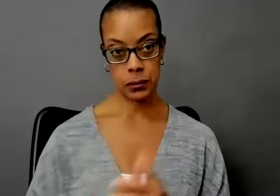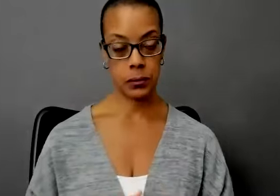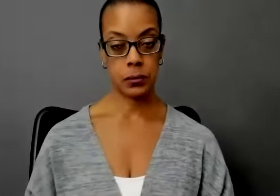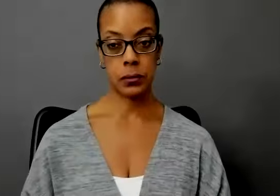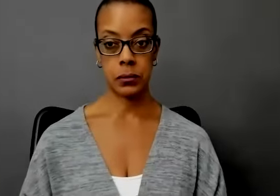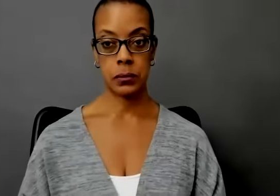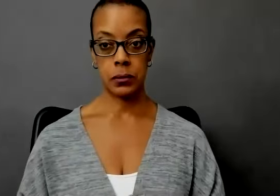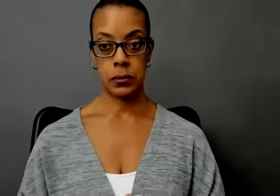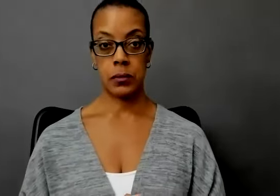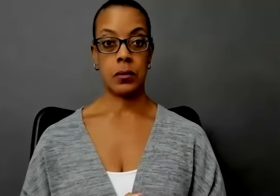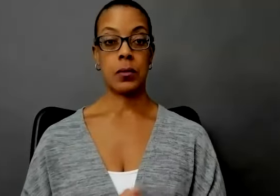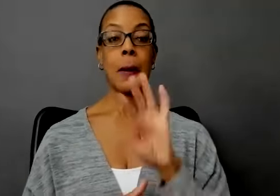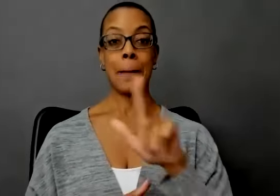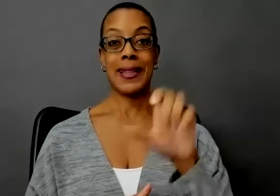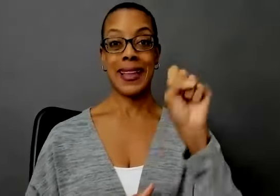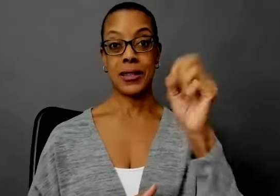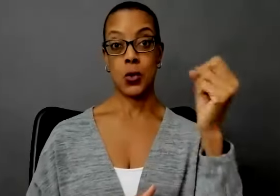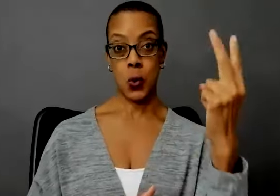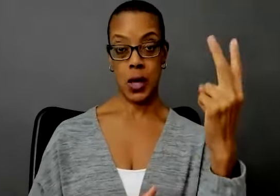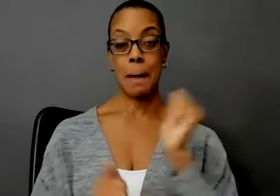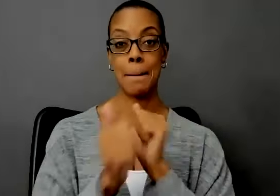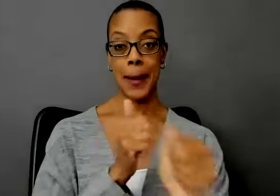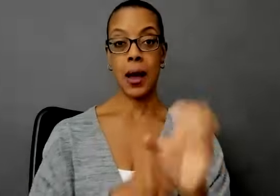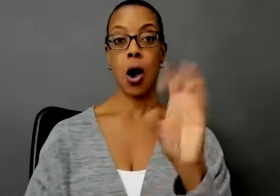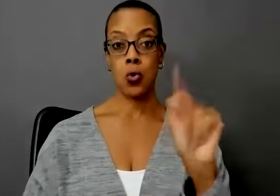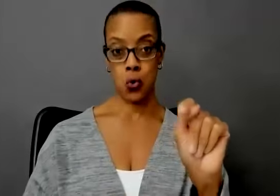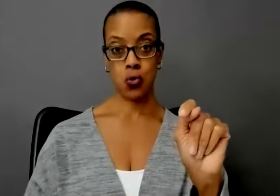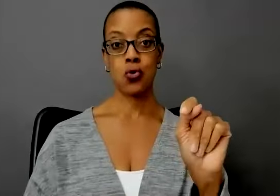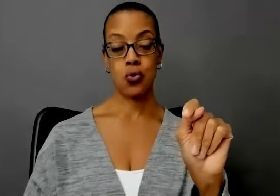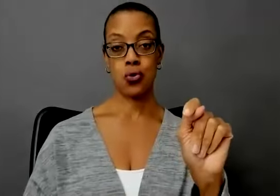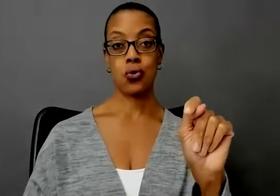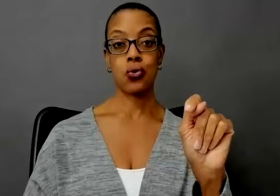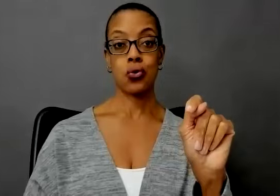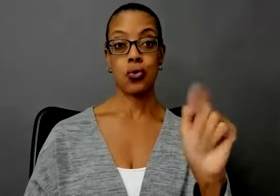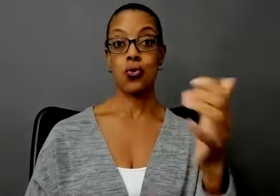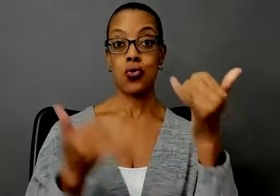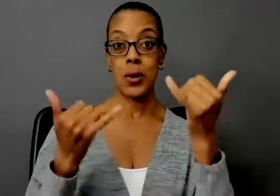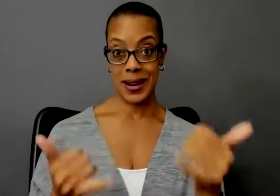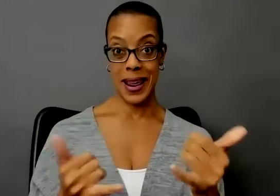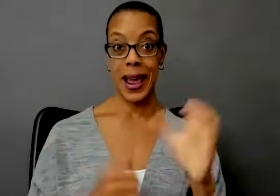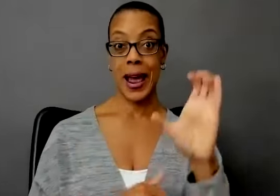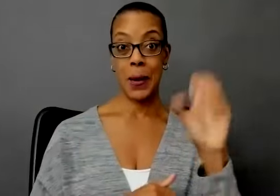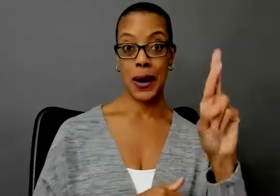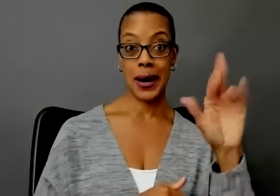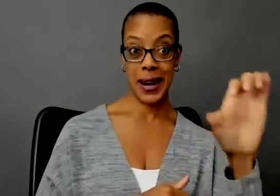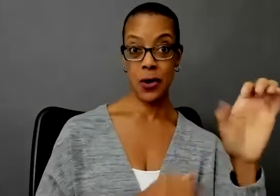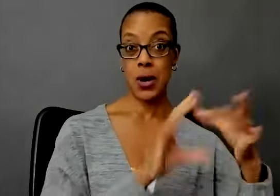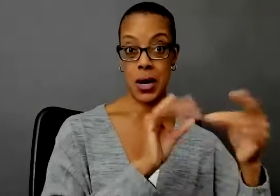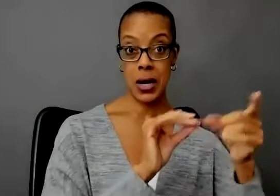Bill S12 passed in October. And so now, you heard what Carrie mentioned earlier about what was